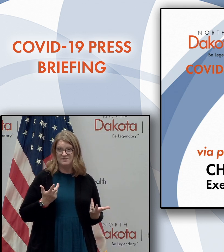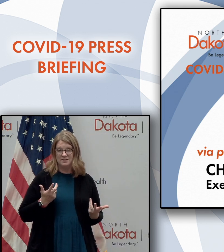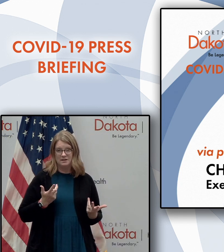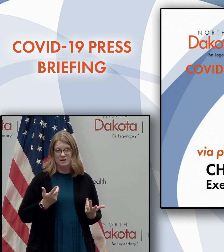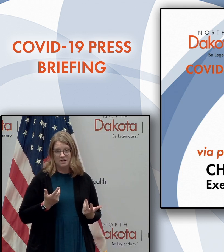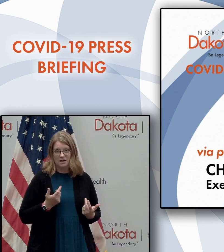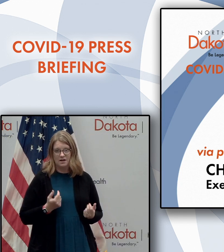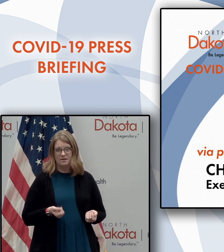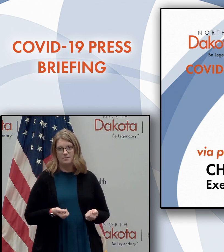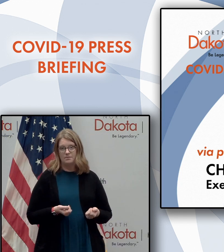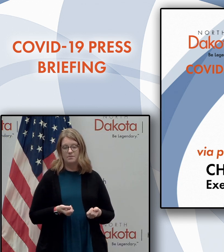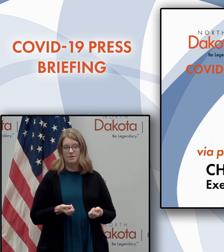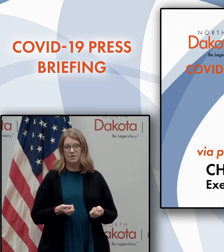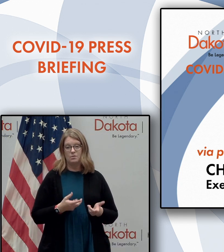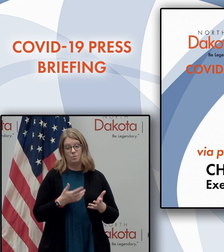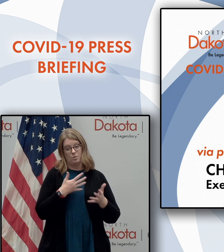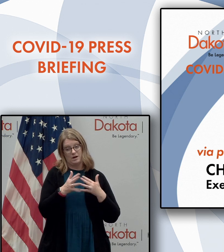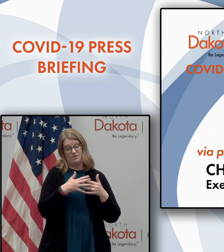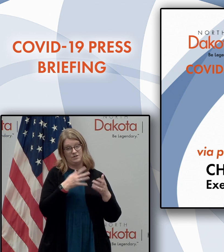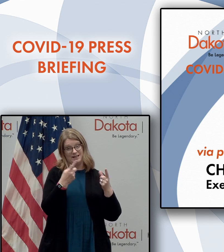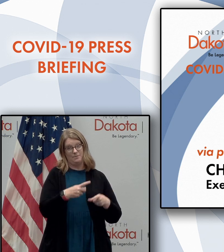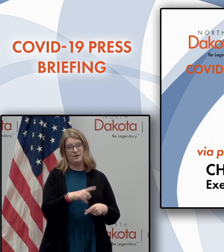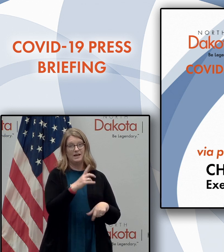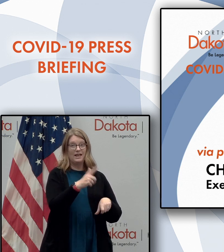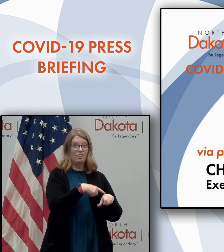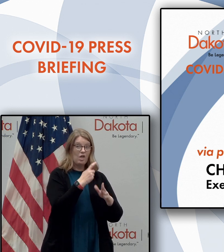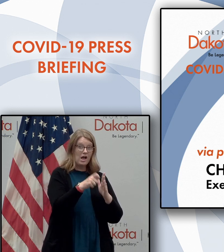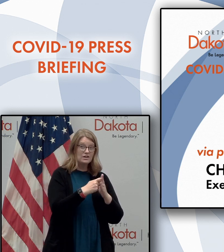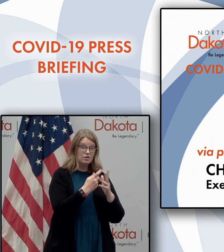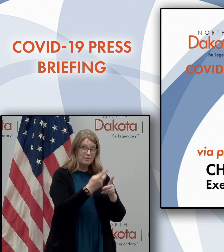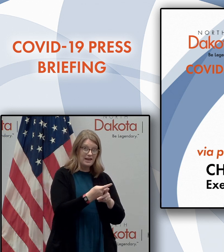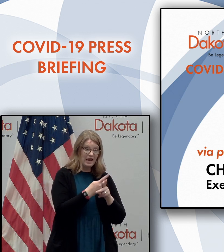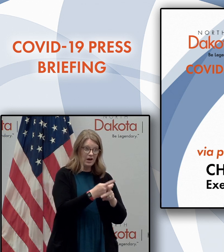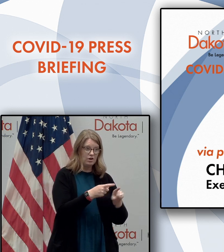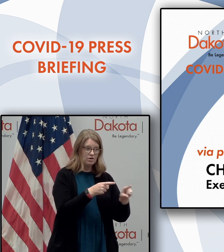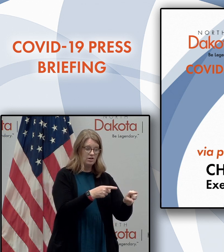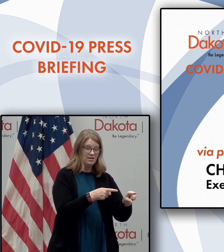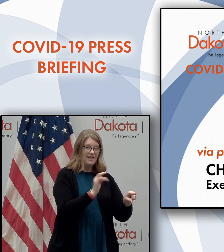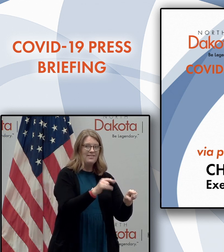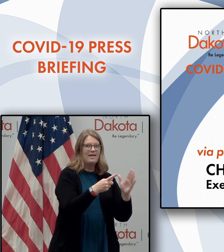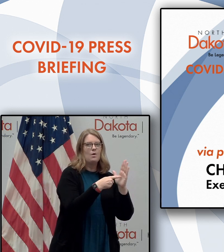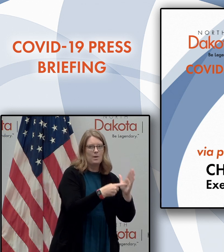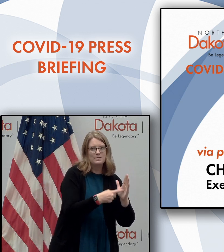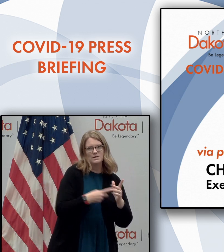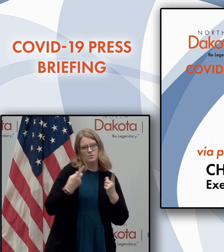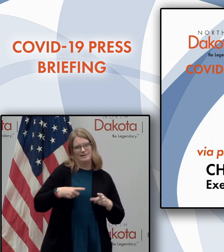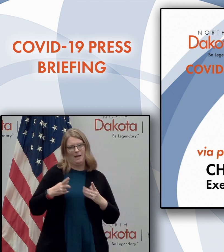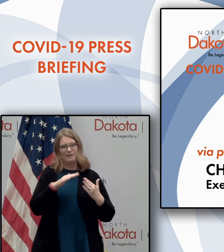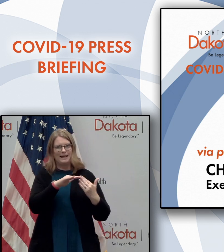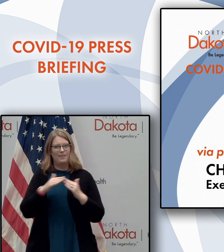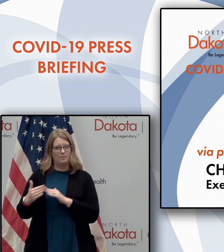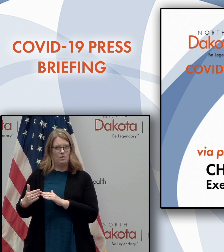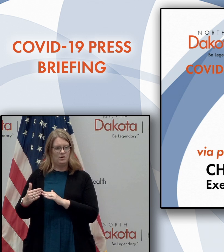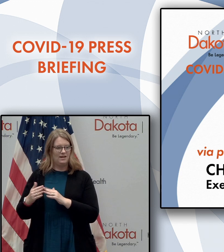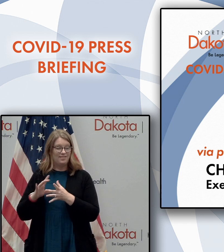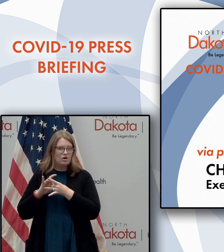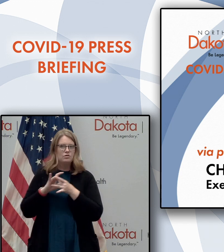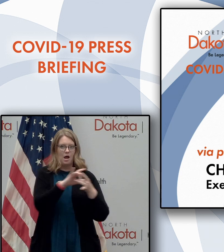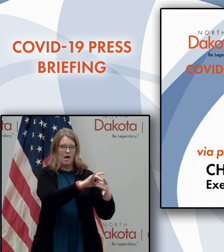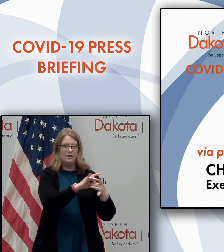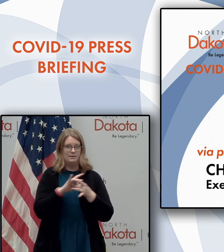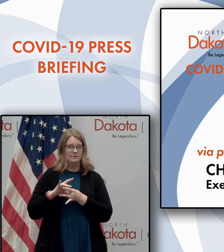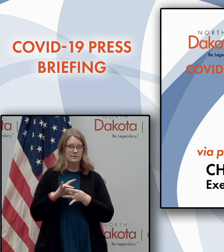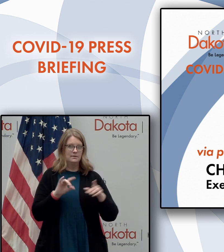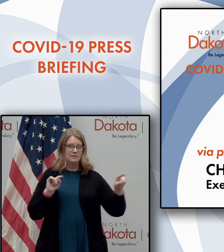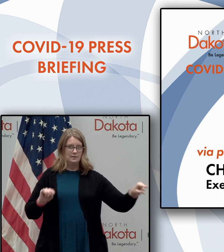it's whatever is happening in long-term care is a representation of what's happening in the community itself.